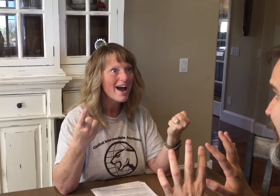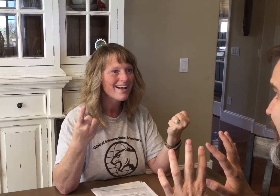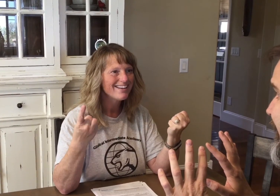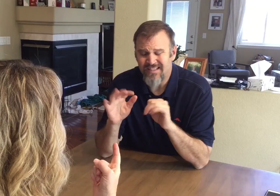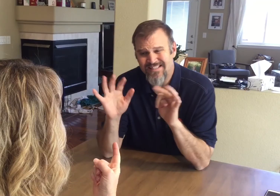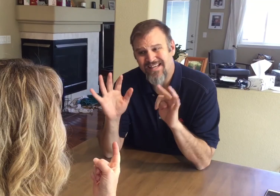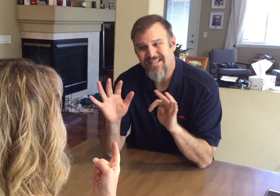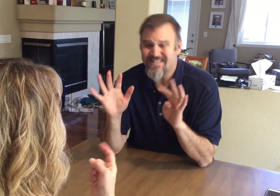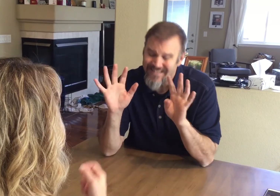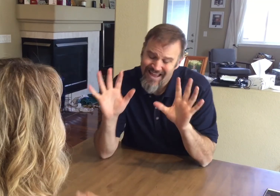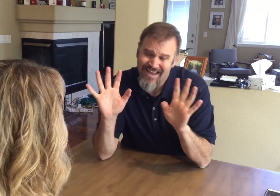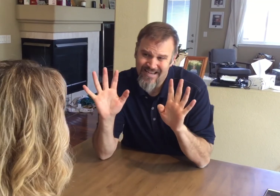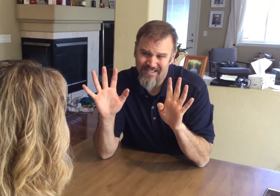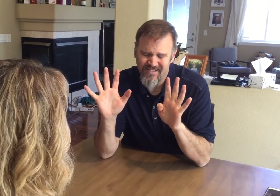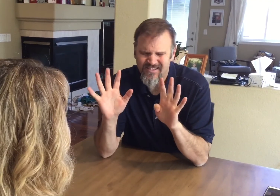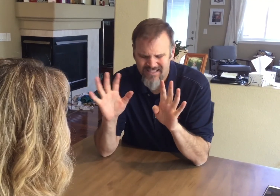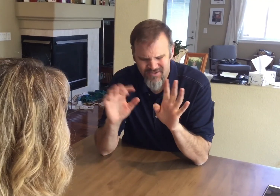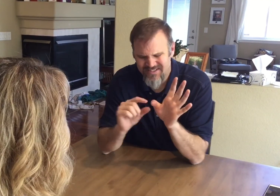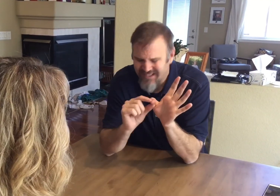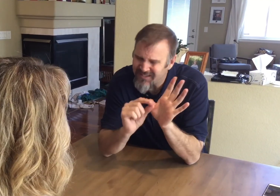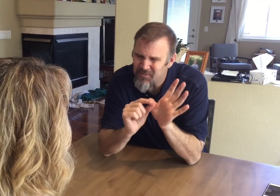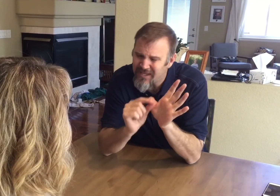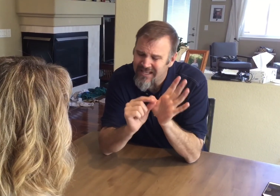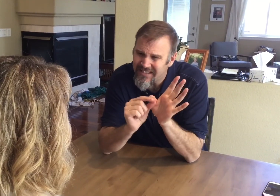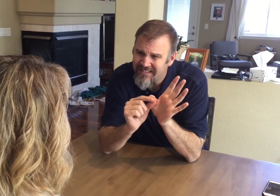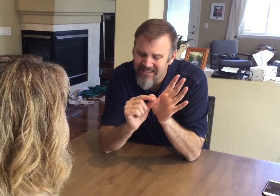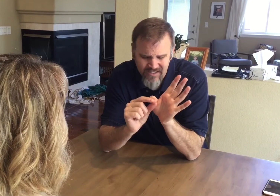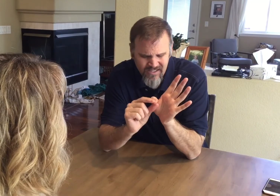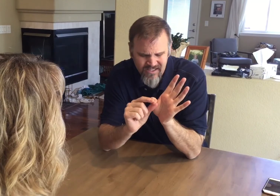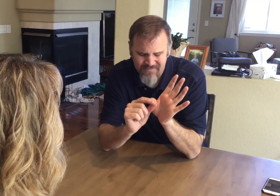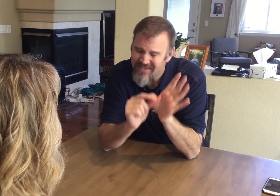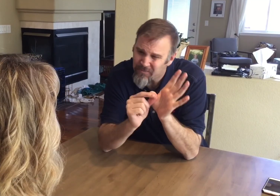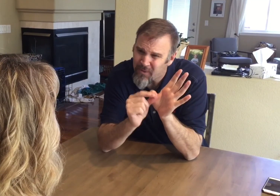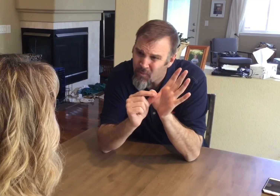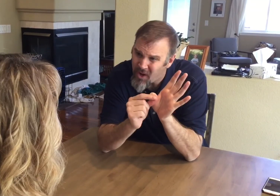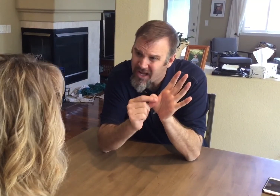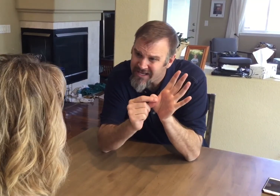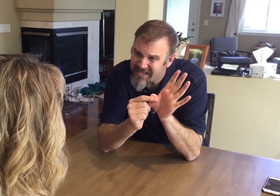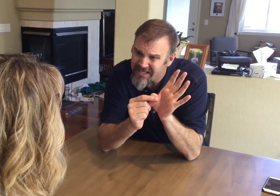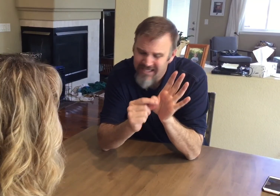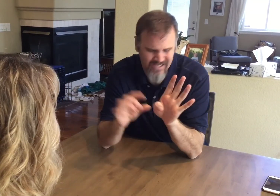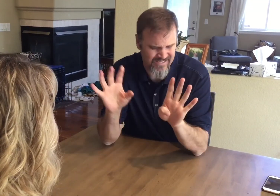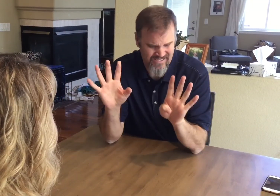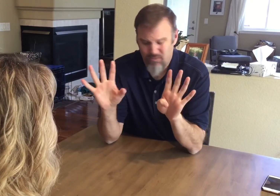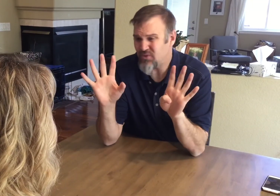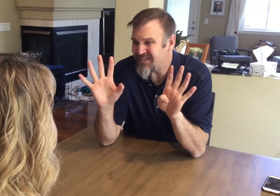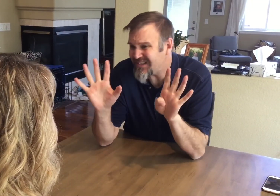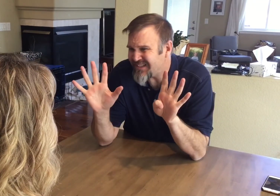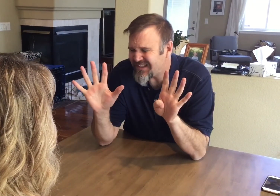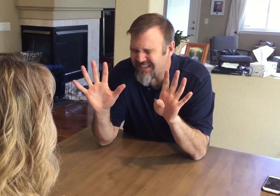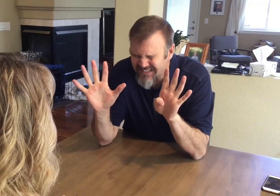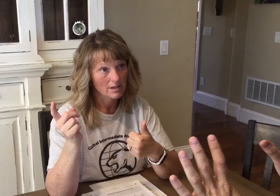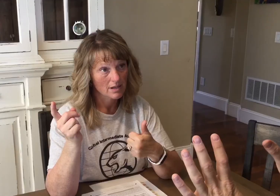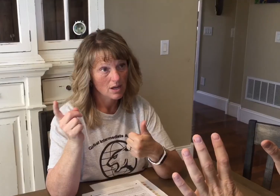1, 2, 3, 4, 5, 6, 7, 8. 1. It makes 9. See how you take away? You take away 1 and it equals